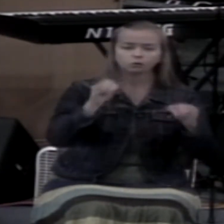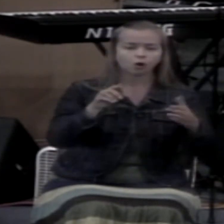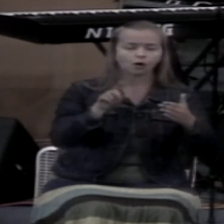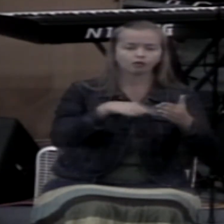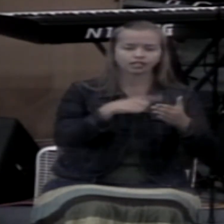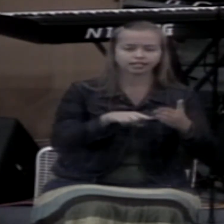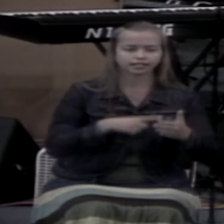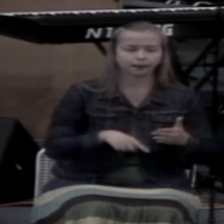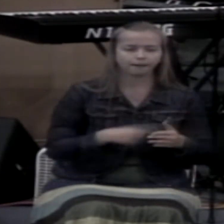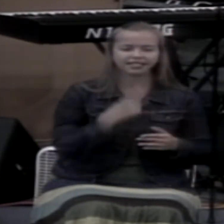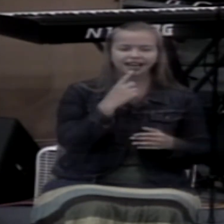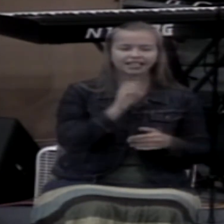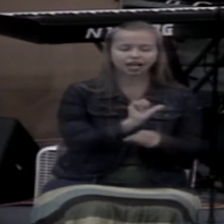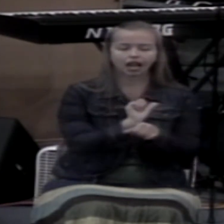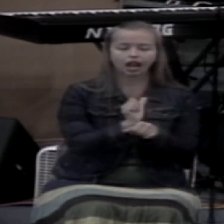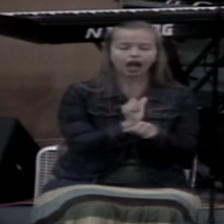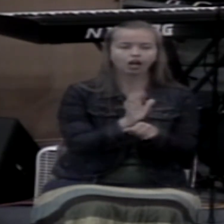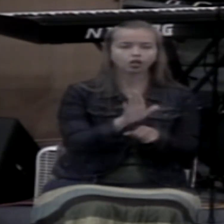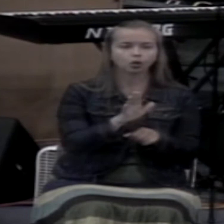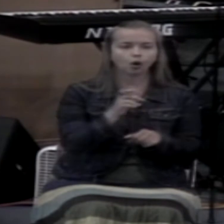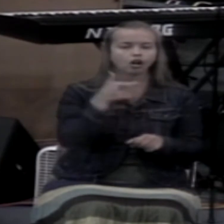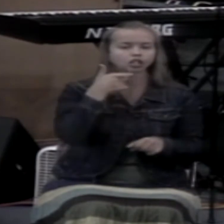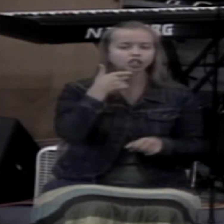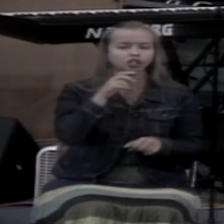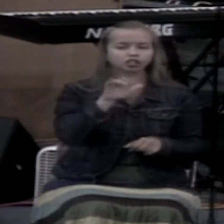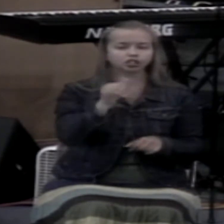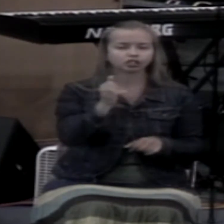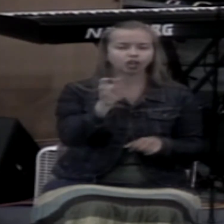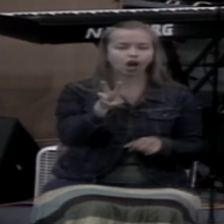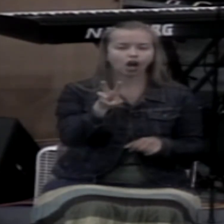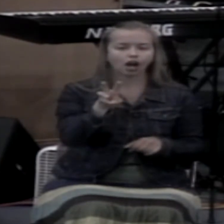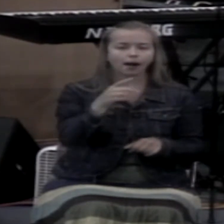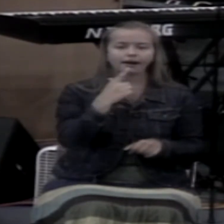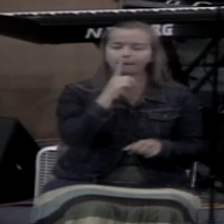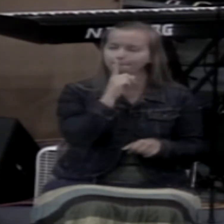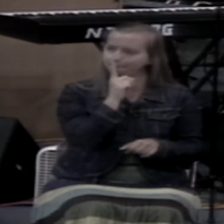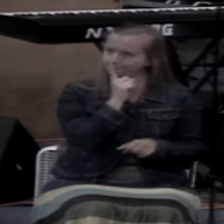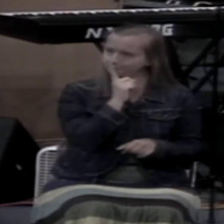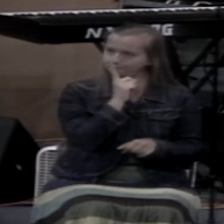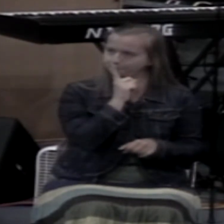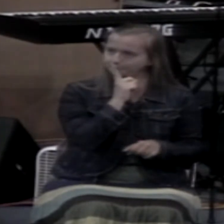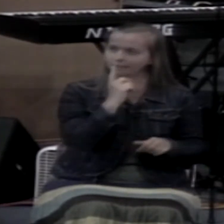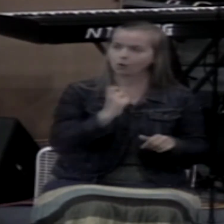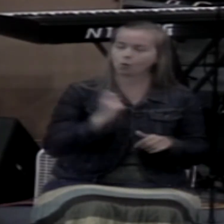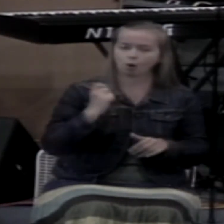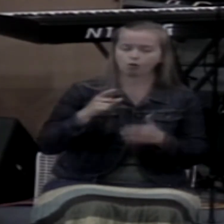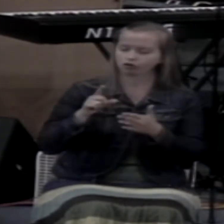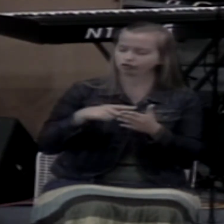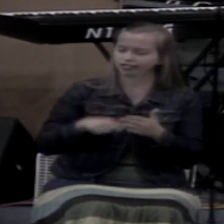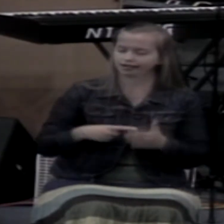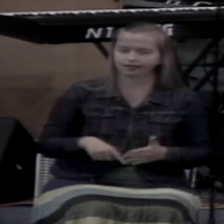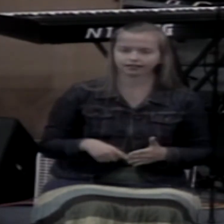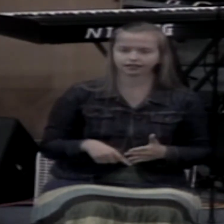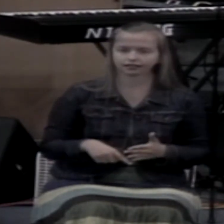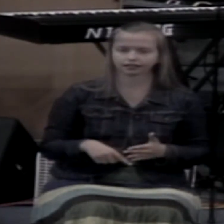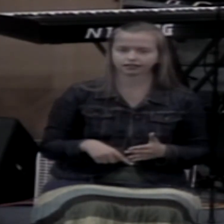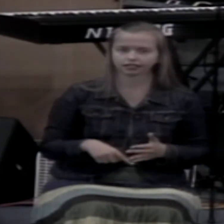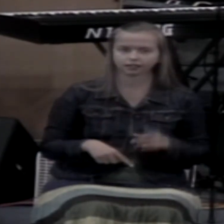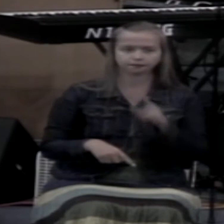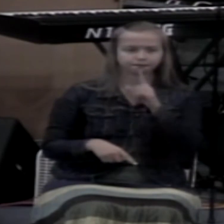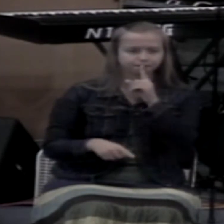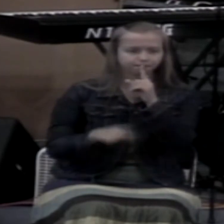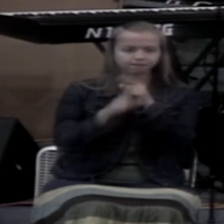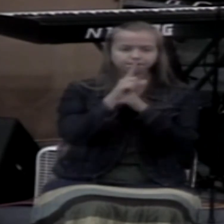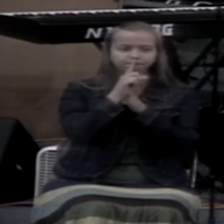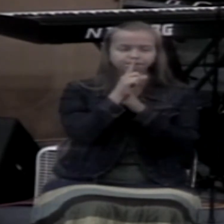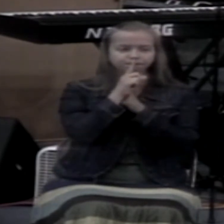him his superior. Therefore, in the house of God, all the saints of God will